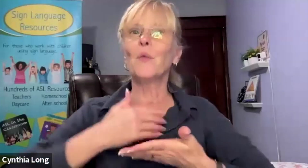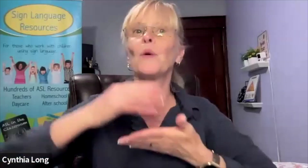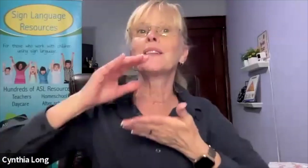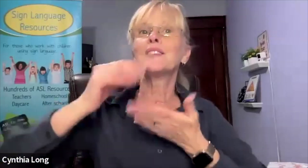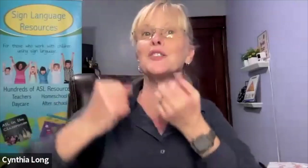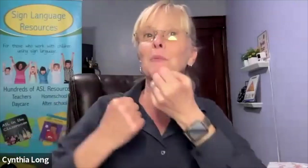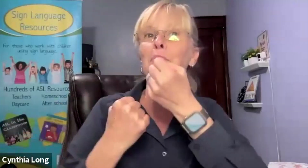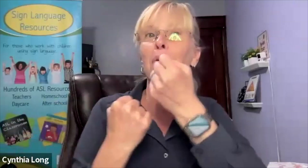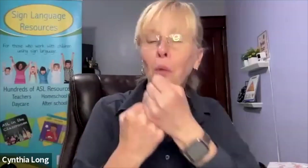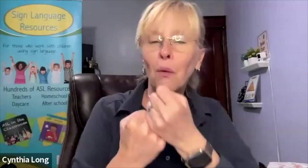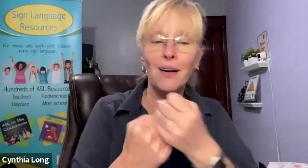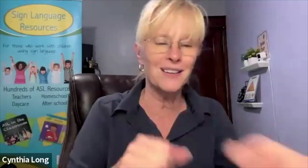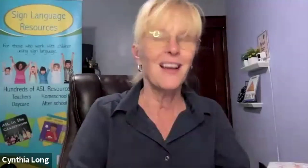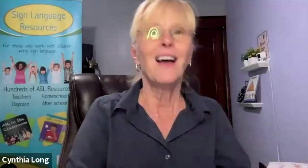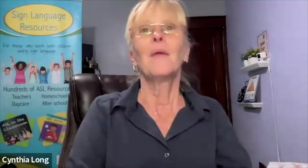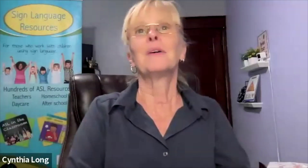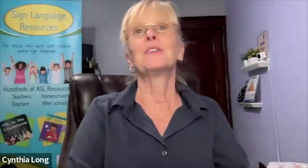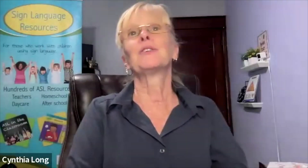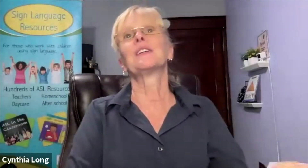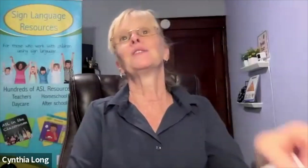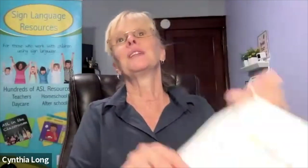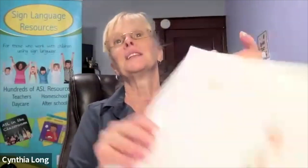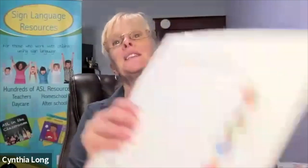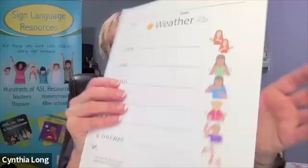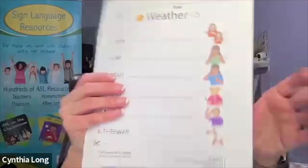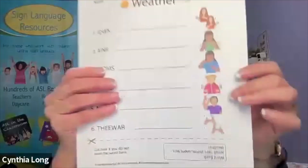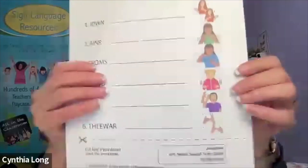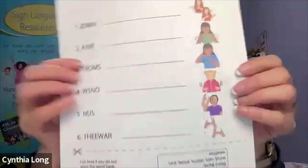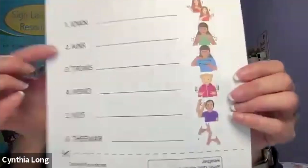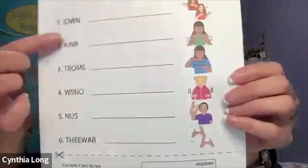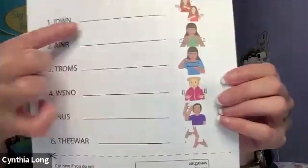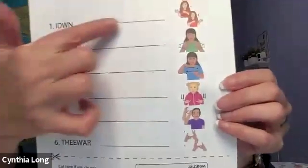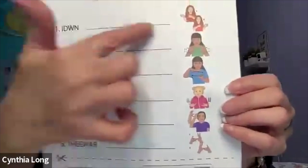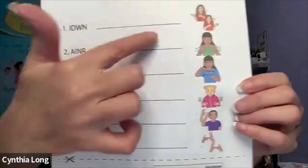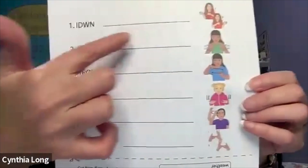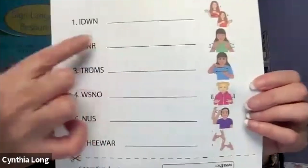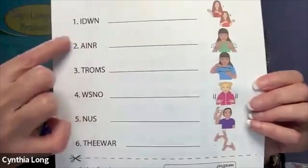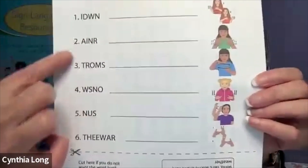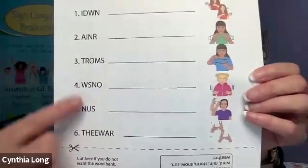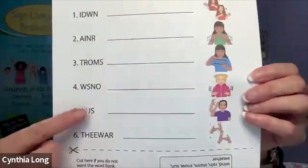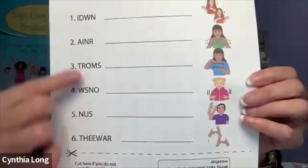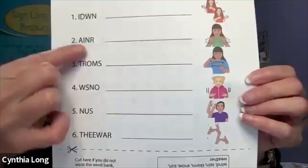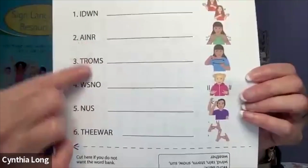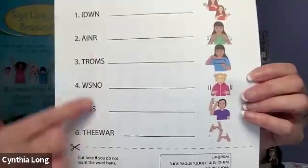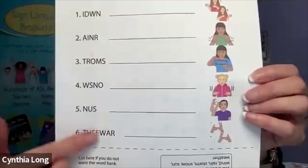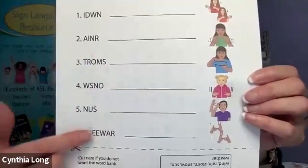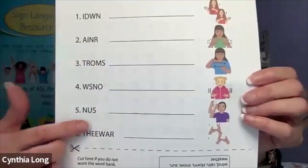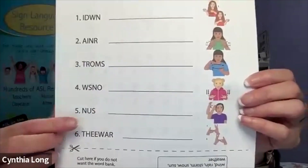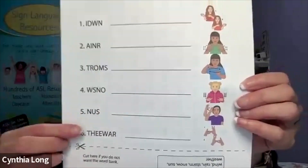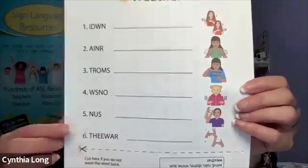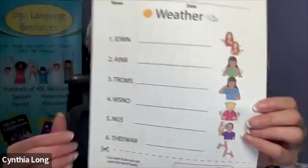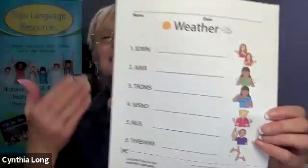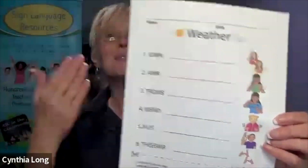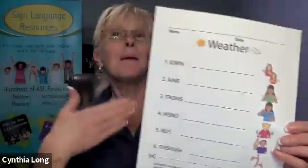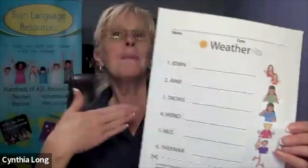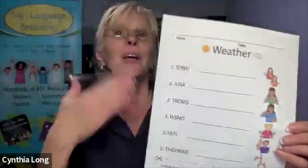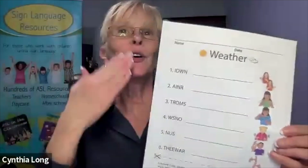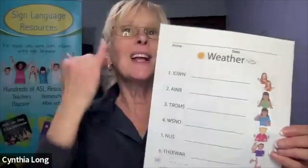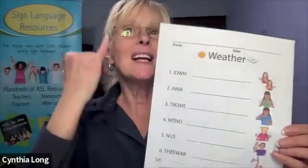with support, but you can do these as well. These are the unscramble the words. And this may be a good